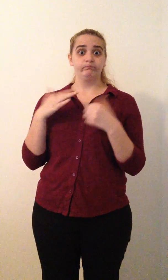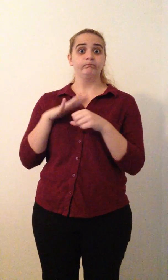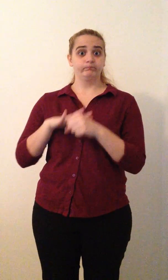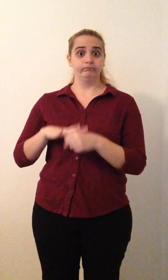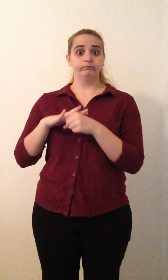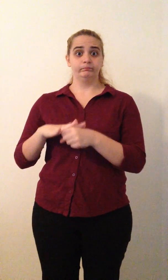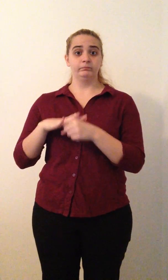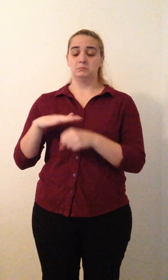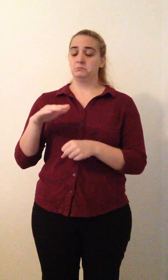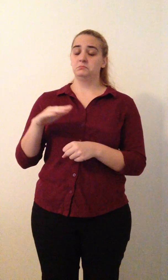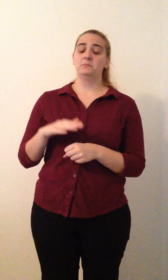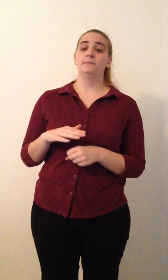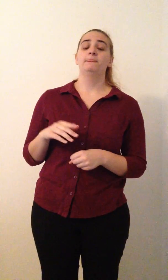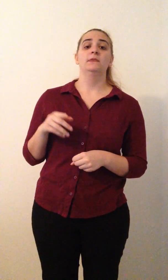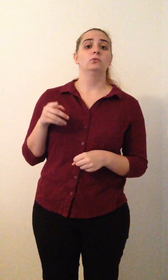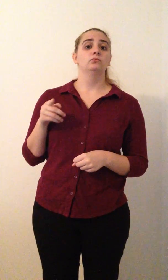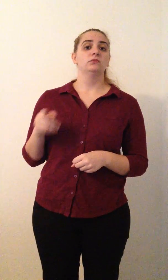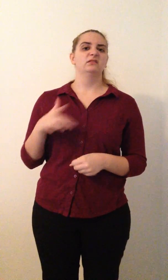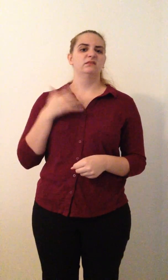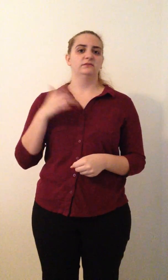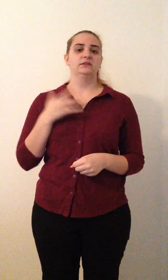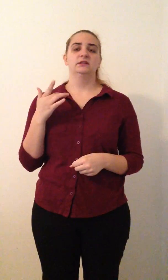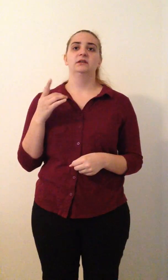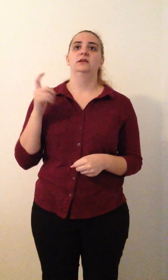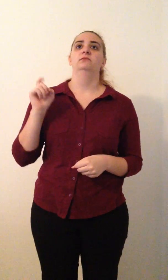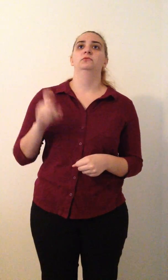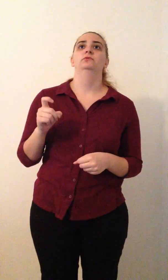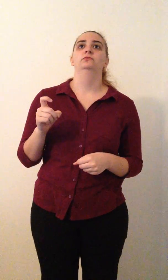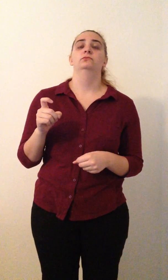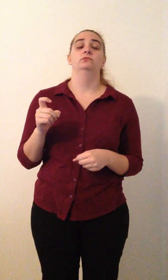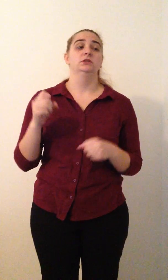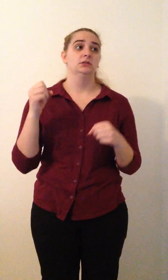this fight or flight mode, they are